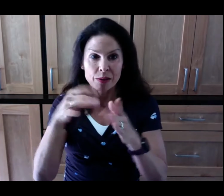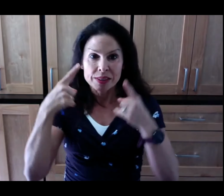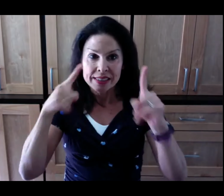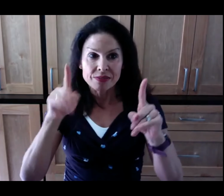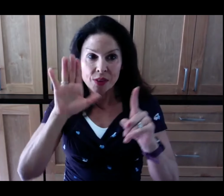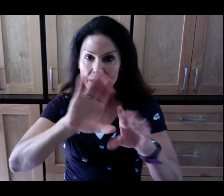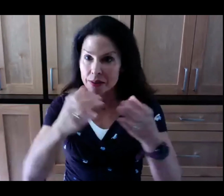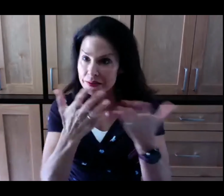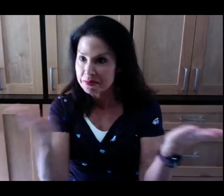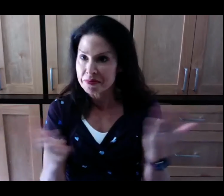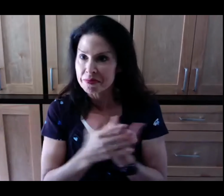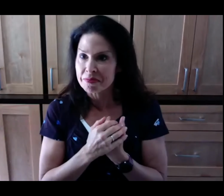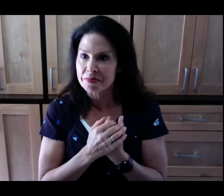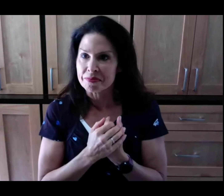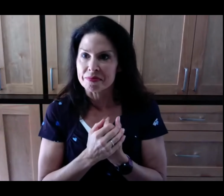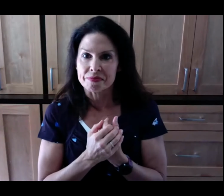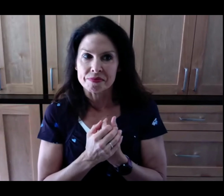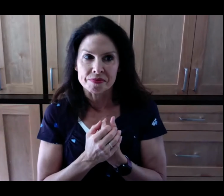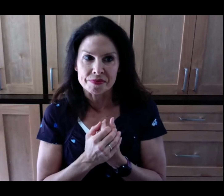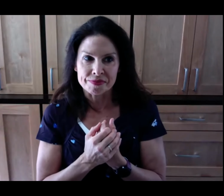Does anybody else have anything they want to share or add so far?